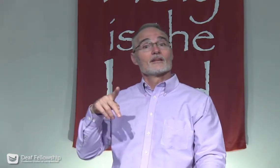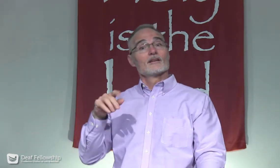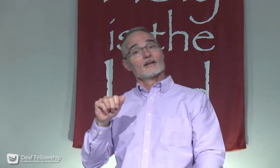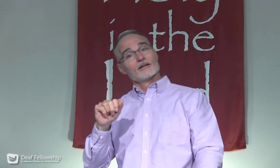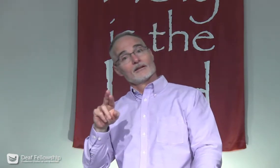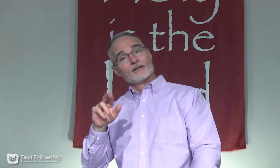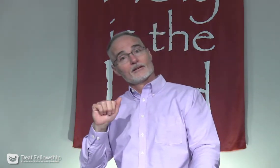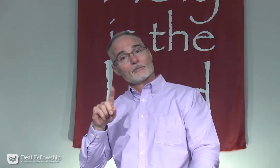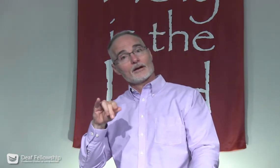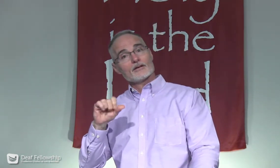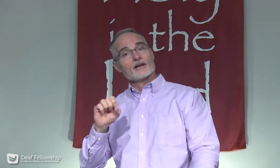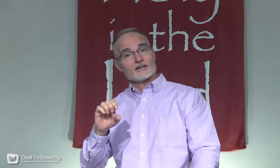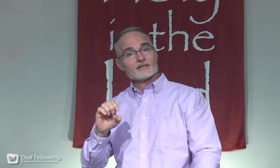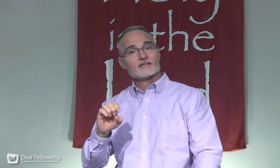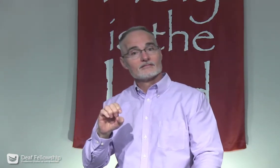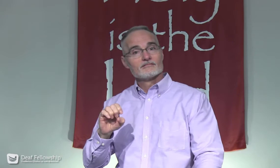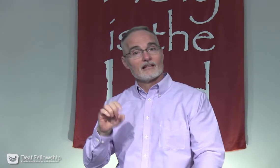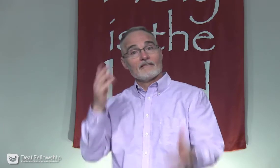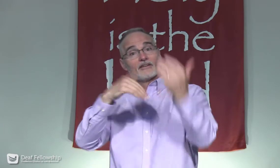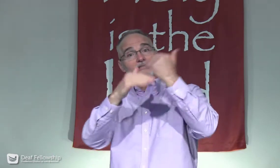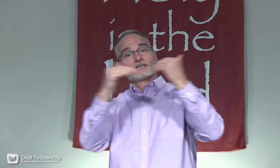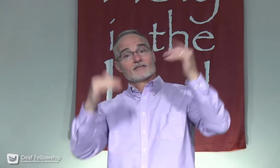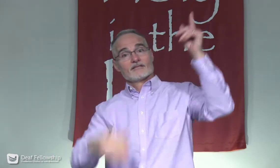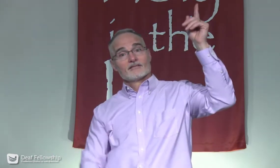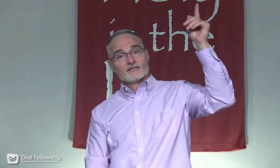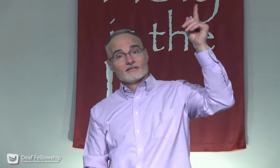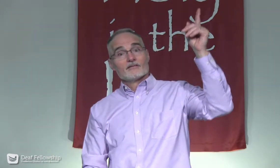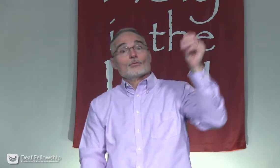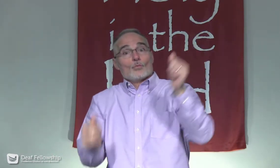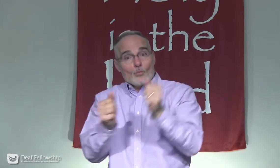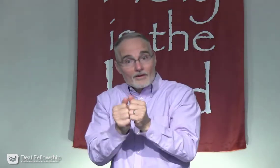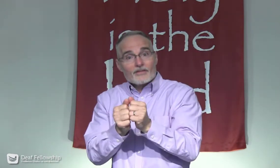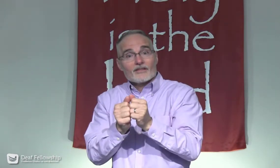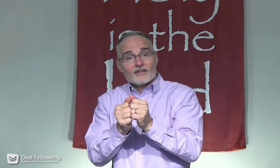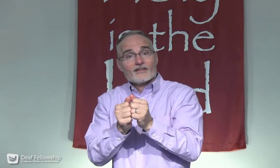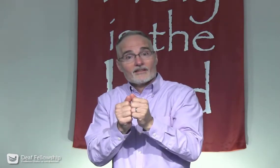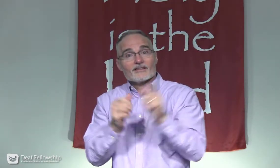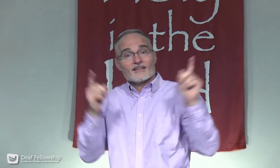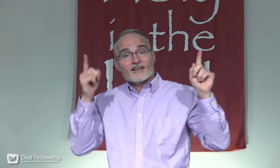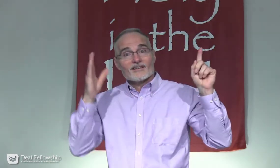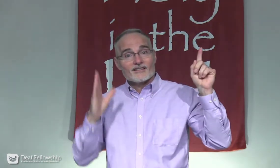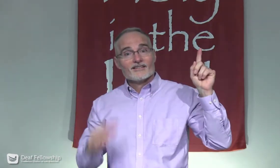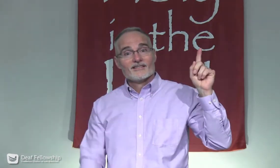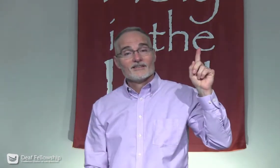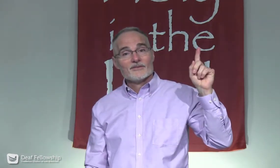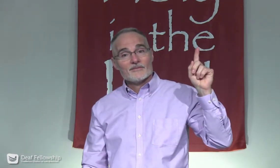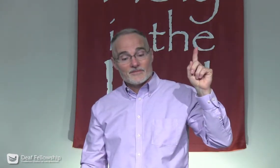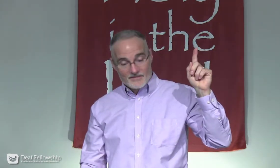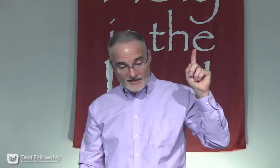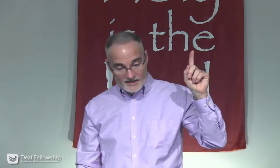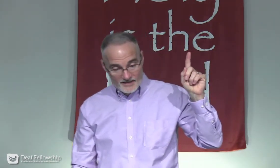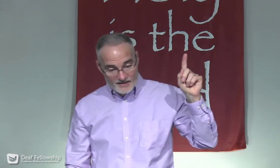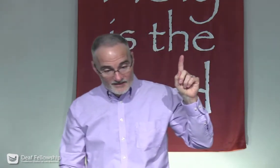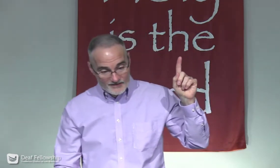this thief would still live in paradise, in heaven, with God.